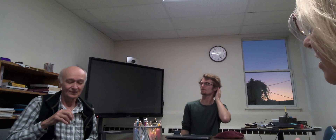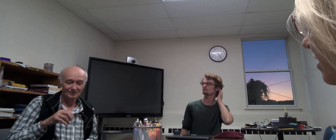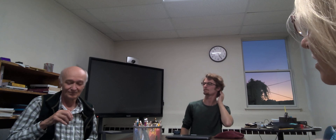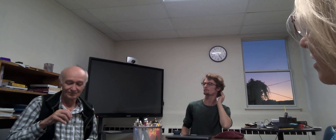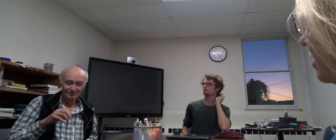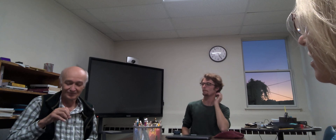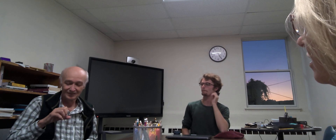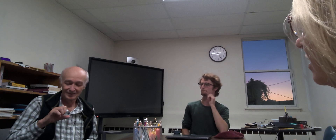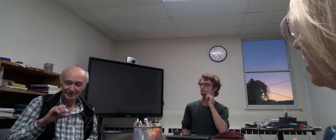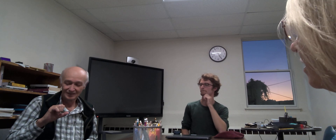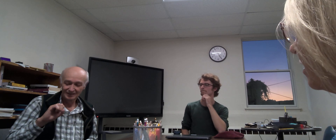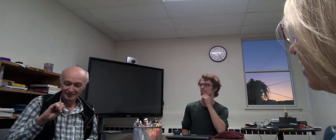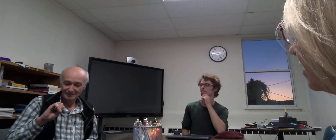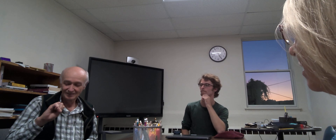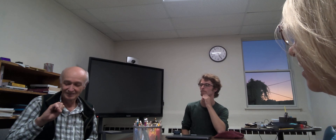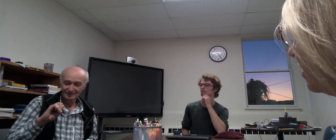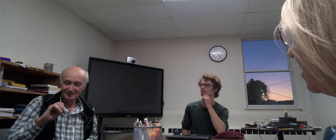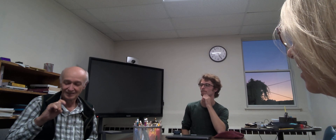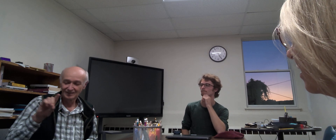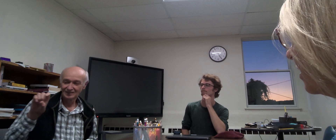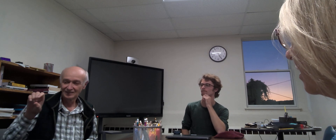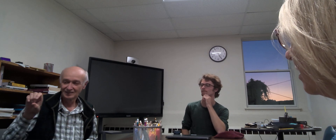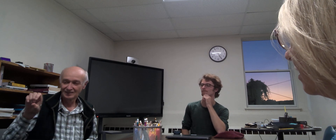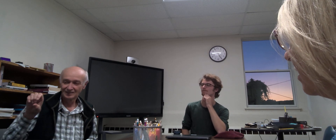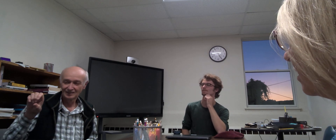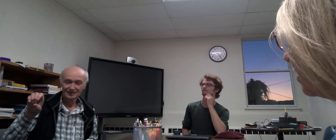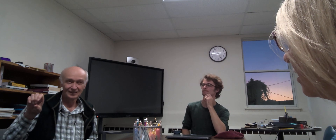have- Oh, okay, yeah. Yes.